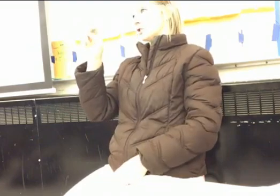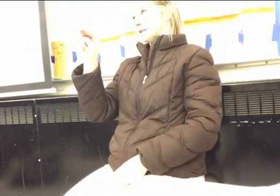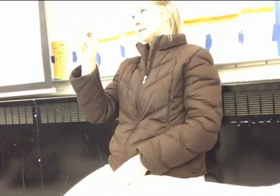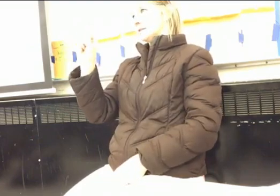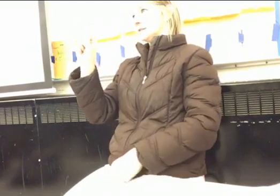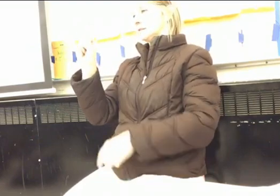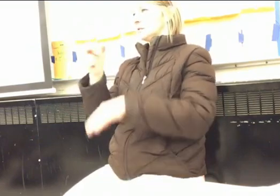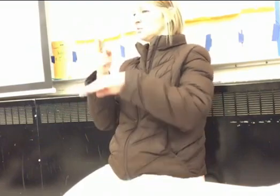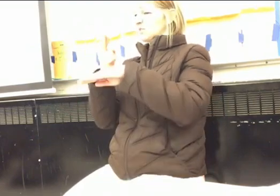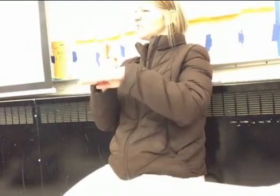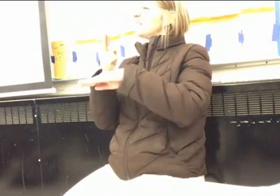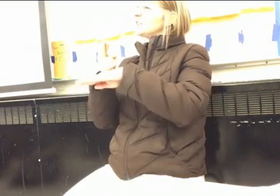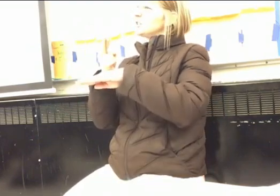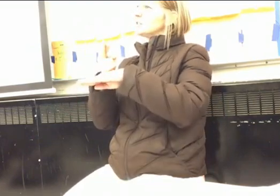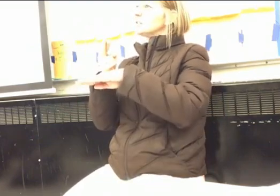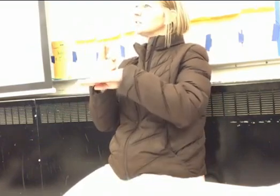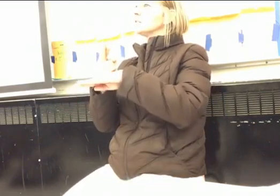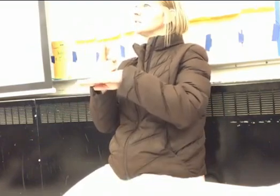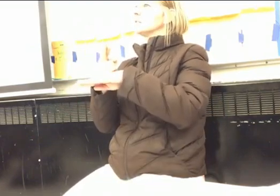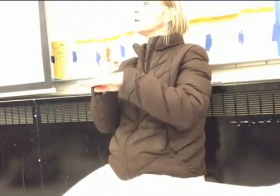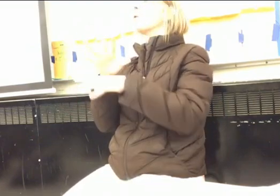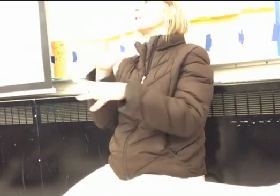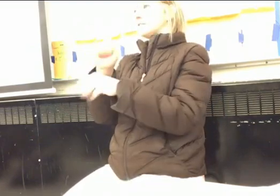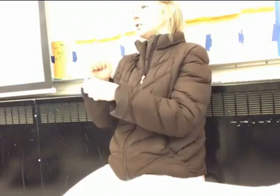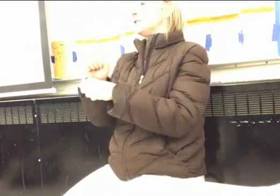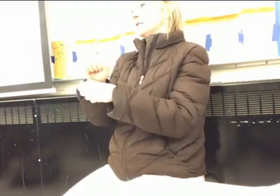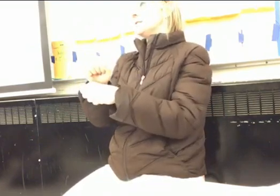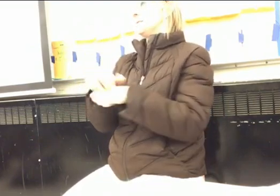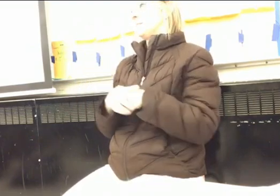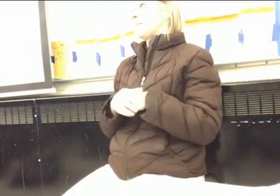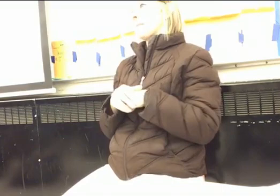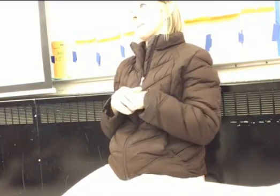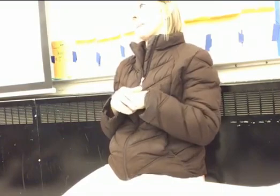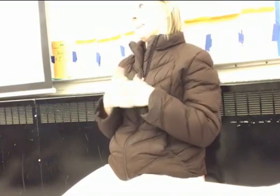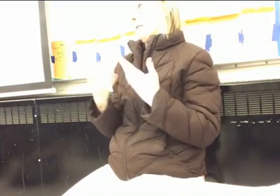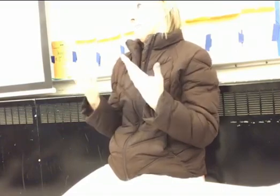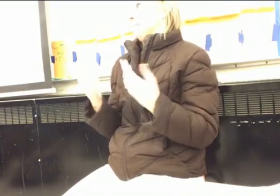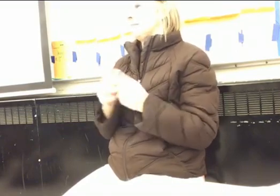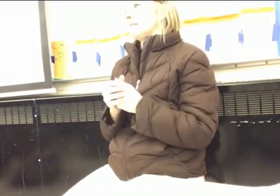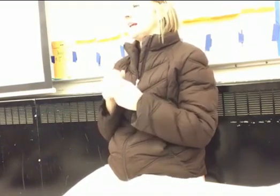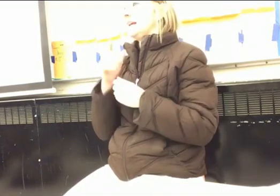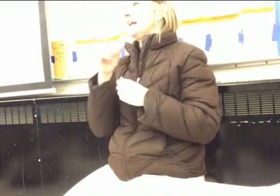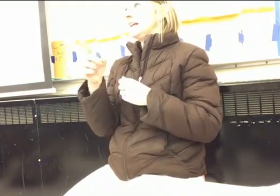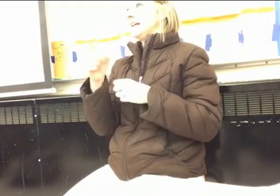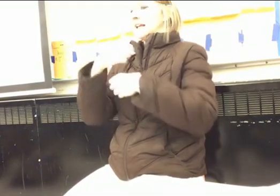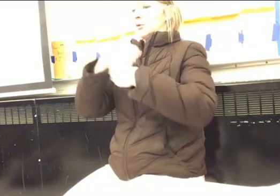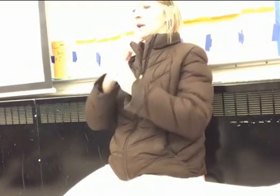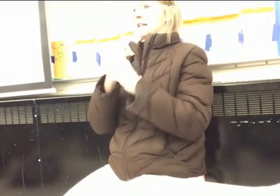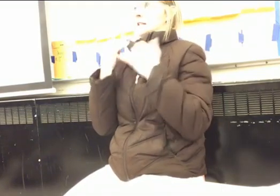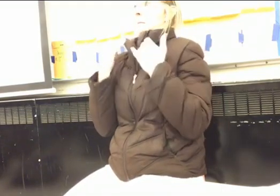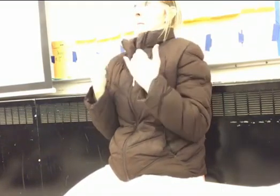He basically is going to create the modern day reservation system. Now,